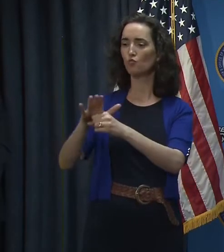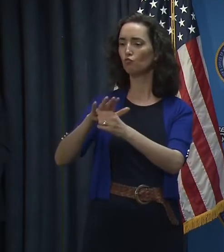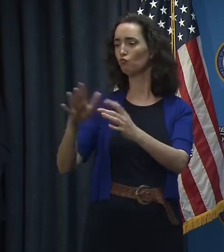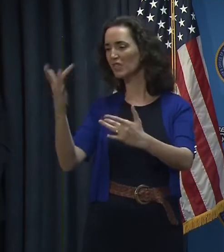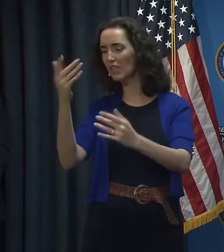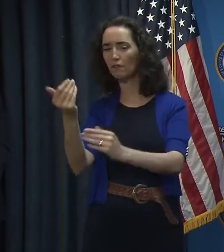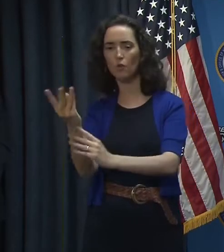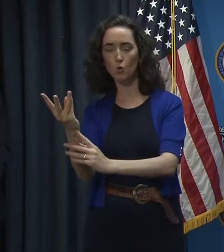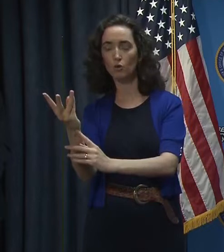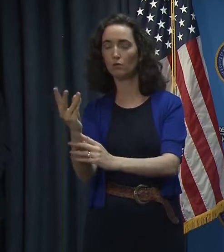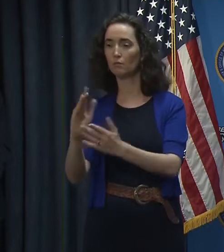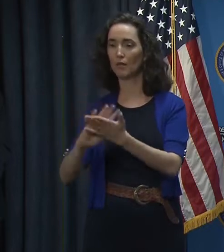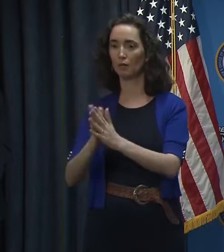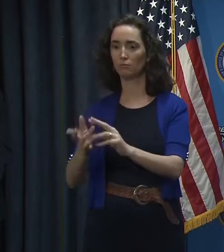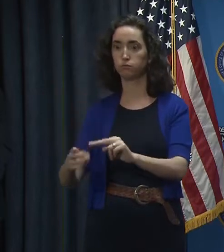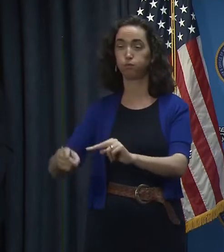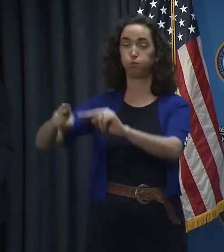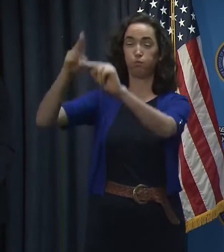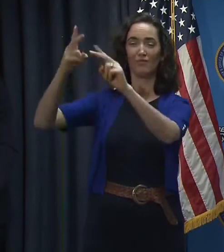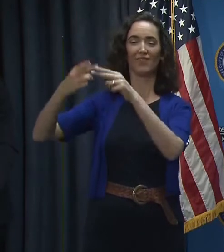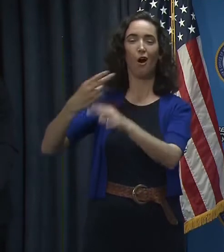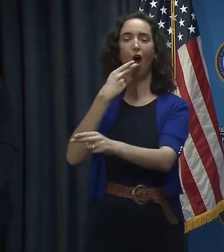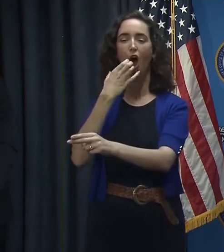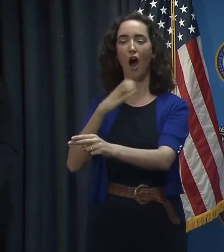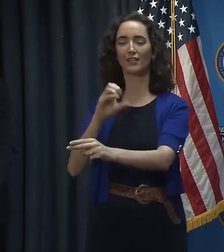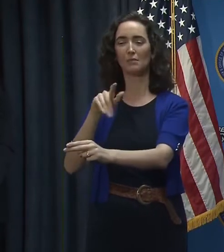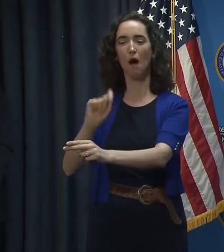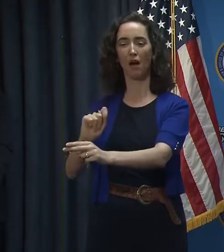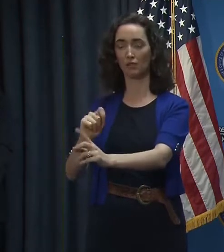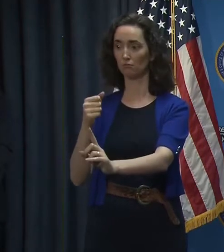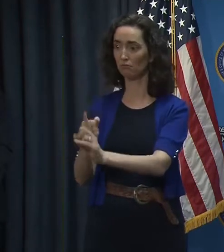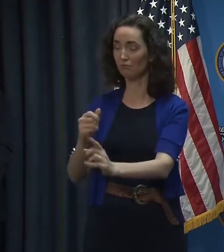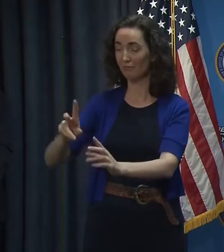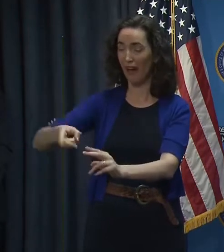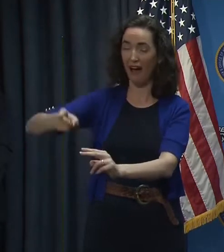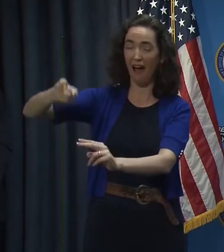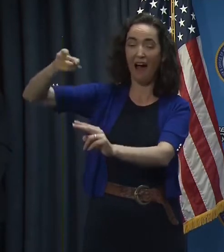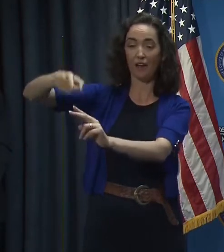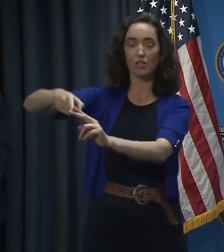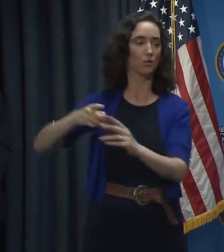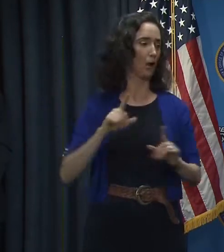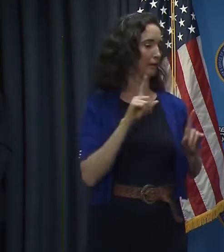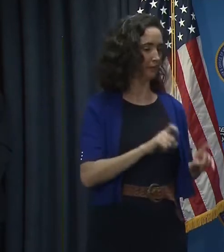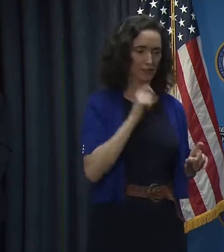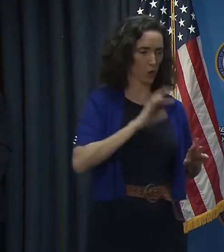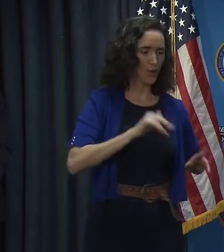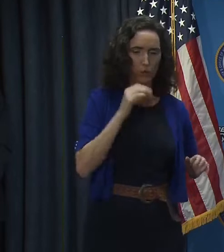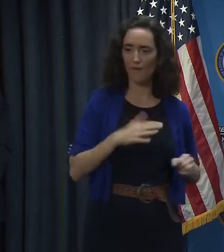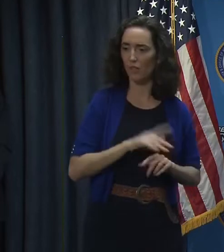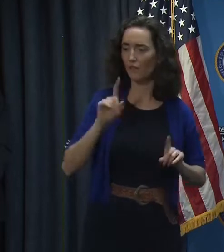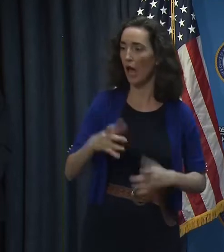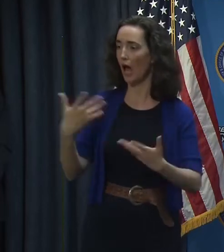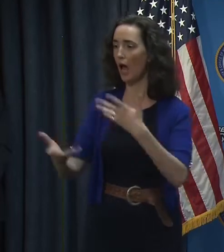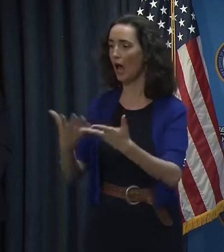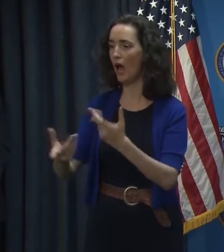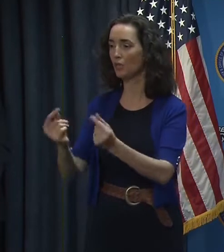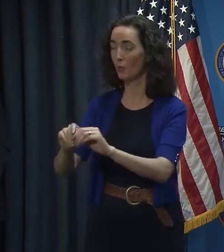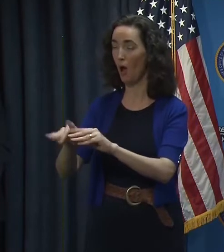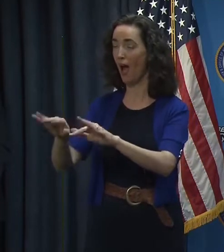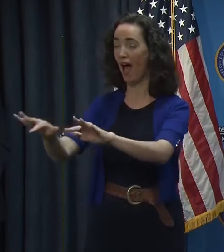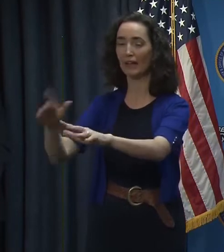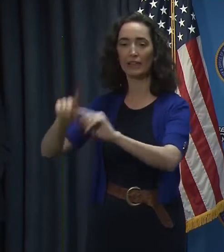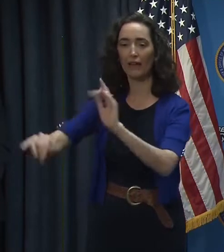today when we don't yet have the ramped up testing capacity to adequately test the hotspots that we are dealing with. And so